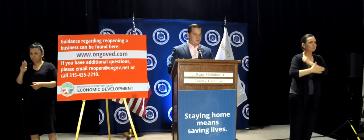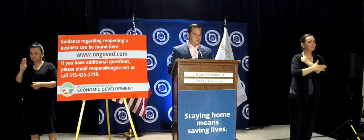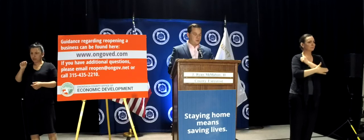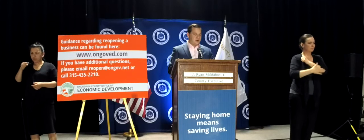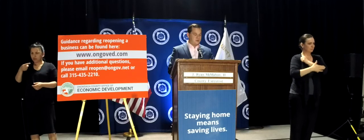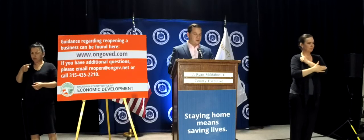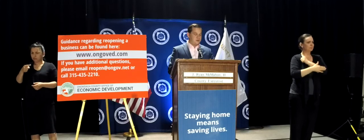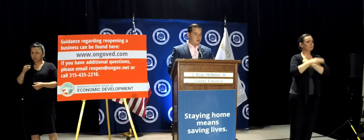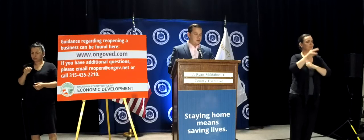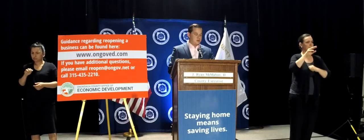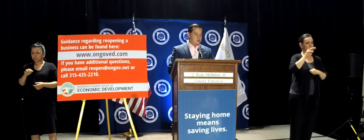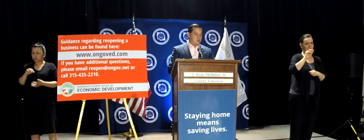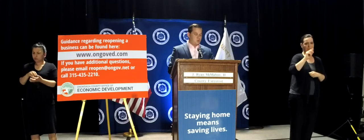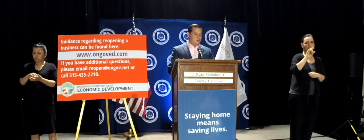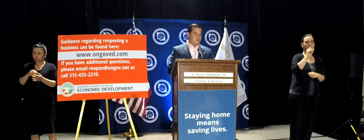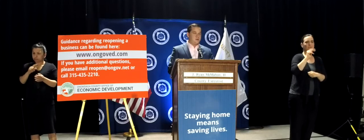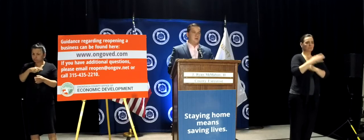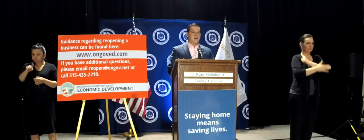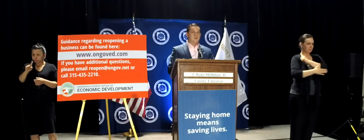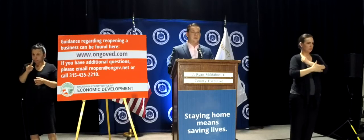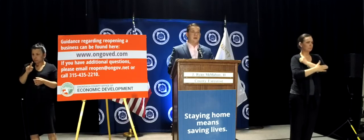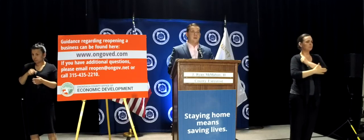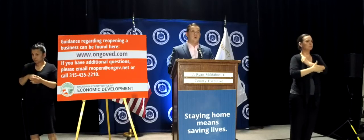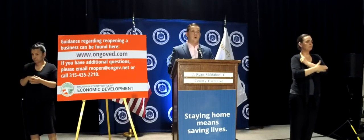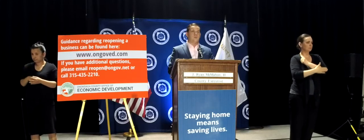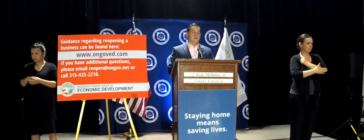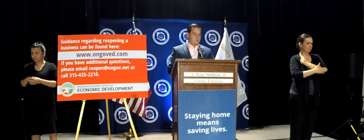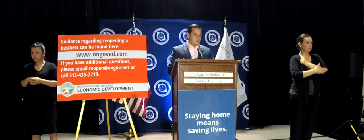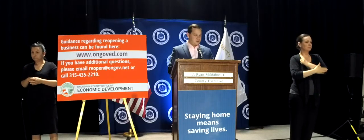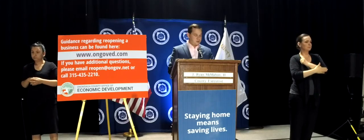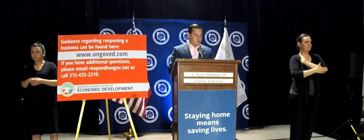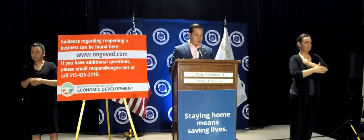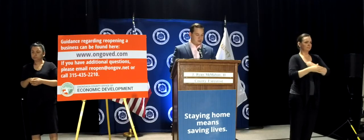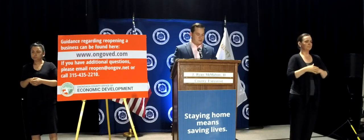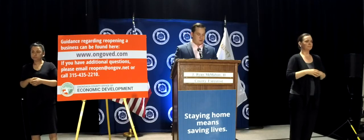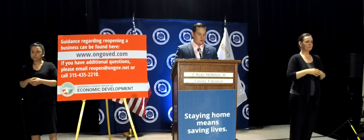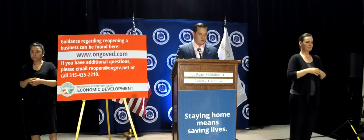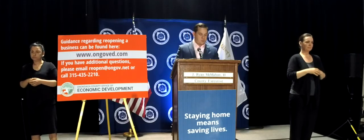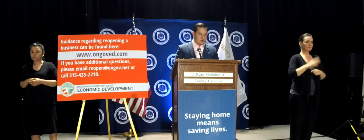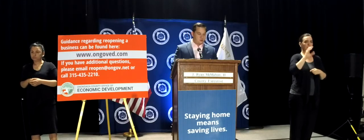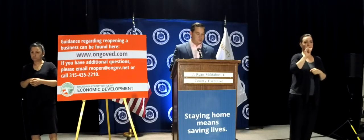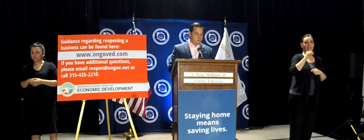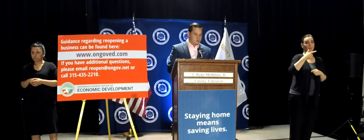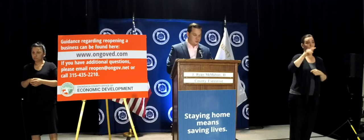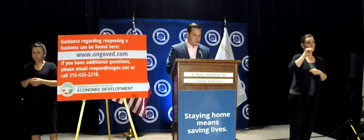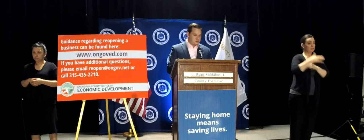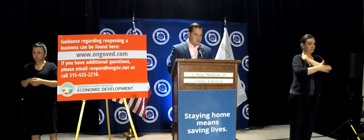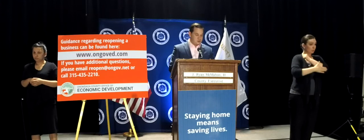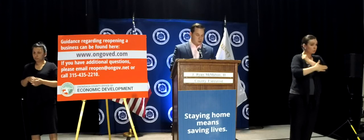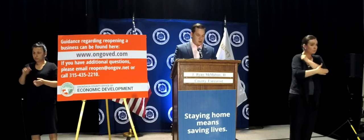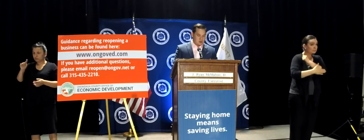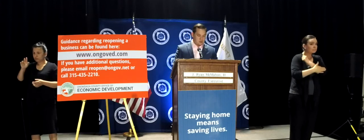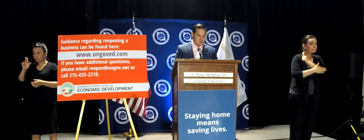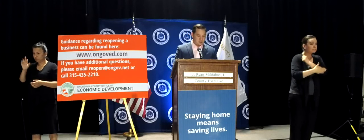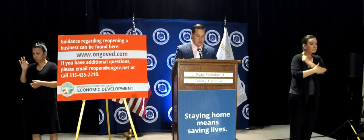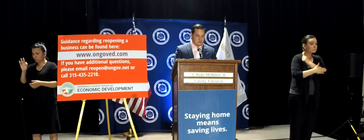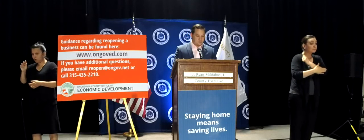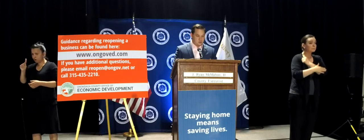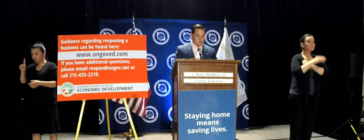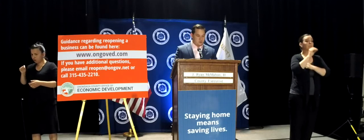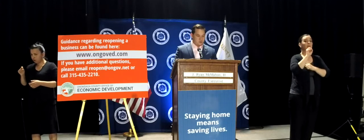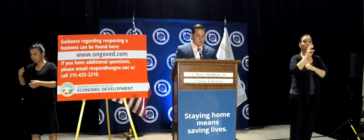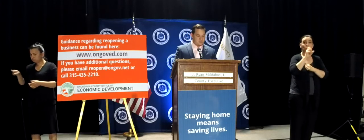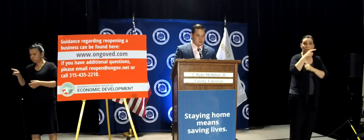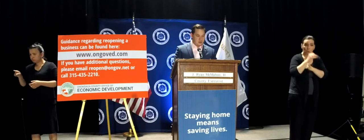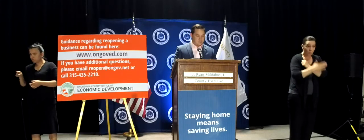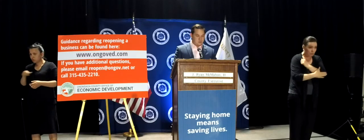Weatherup of Oswego County, and Chairwoman McNabb Coleman of Cayuga County for all of their partnership in this. Couldn't ask for